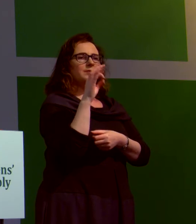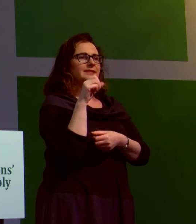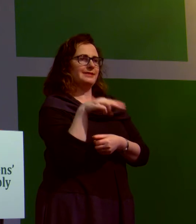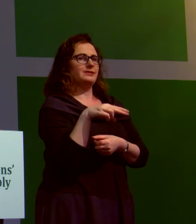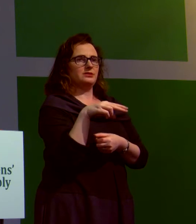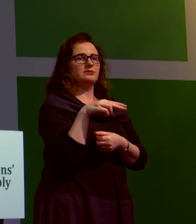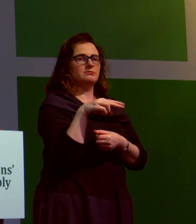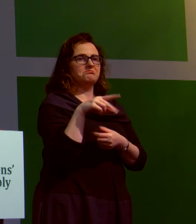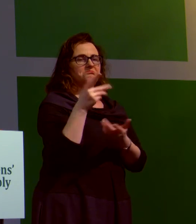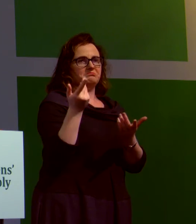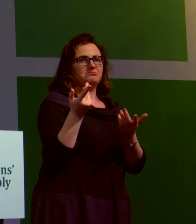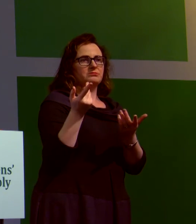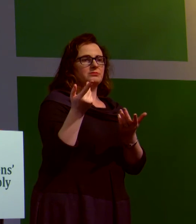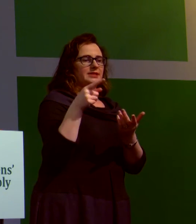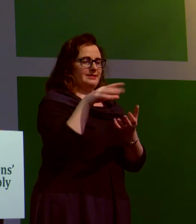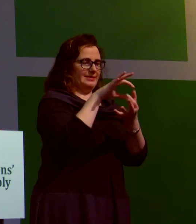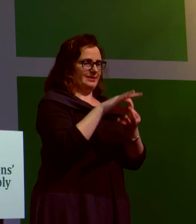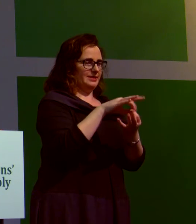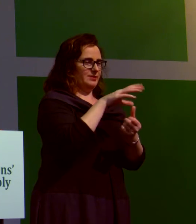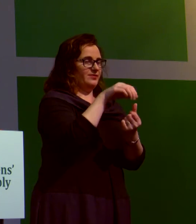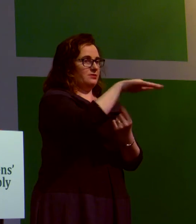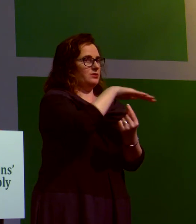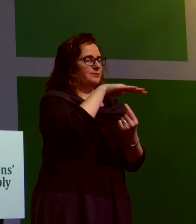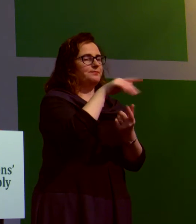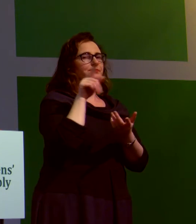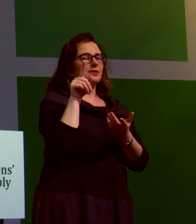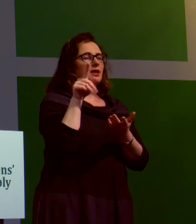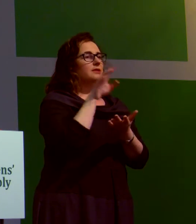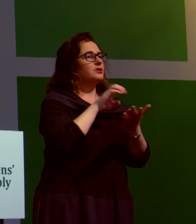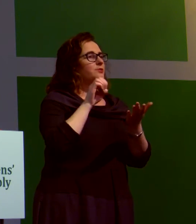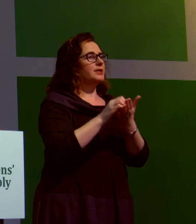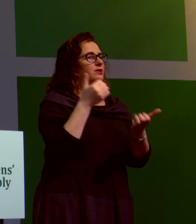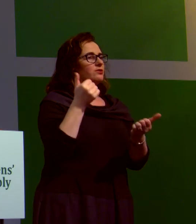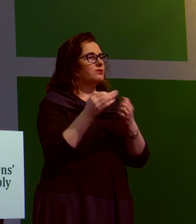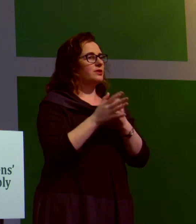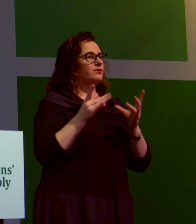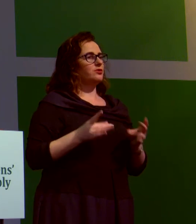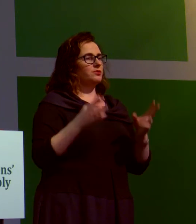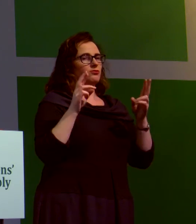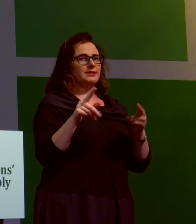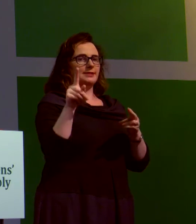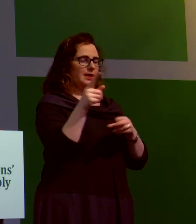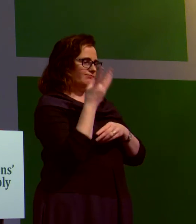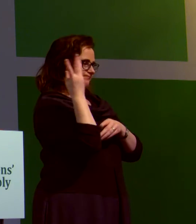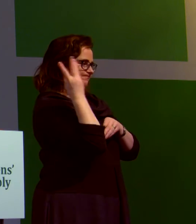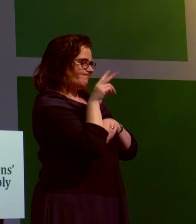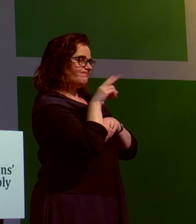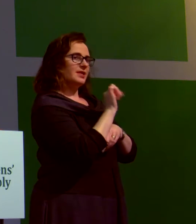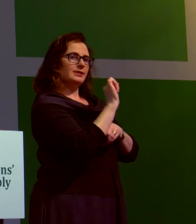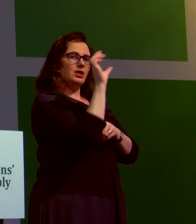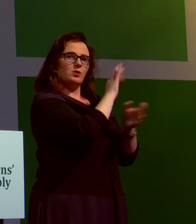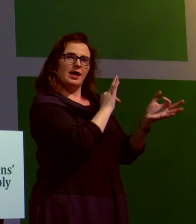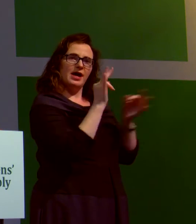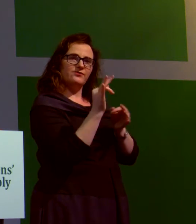case. The European Court of Human Rights is the guardian of the Convention. So this is the